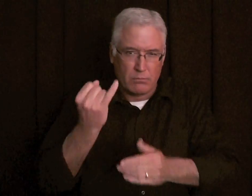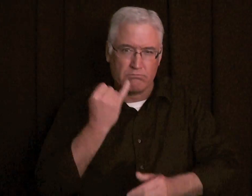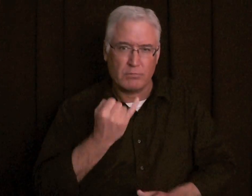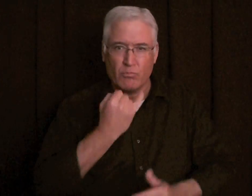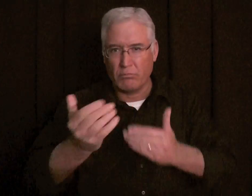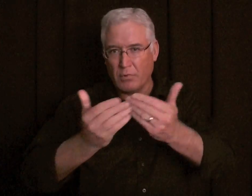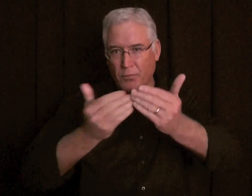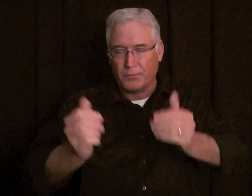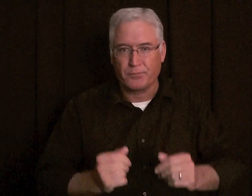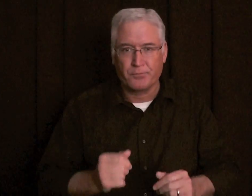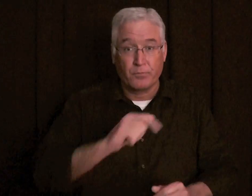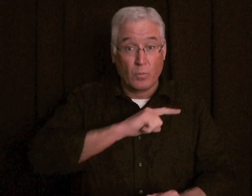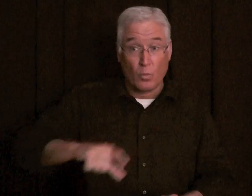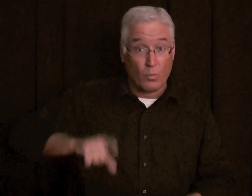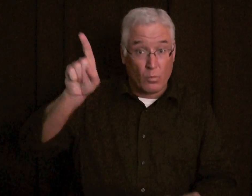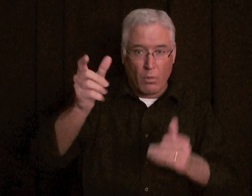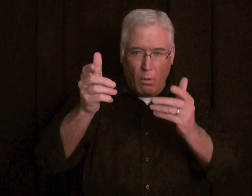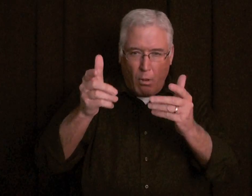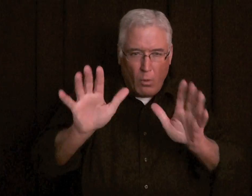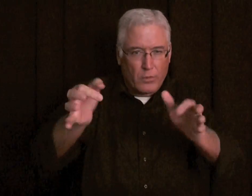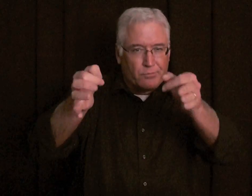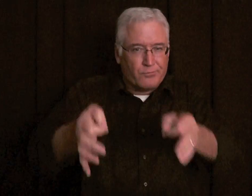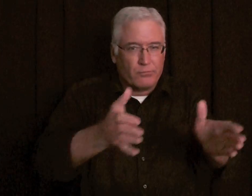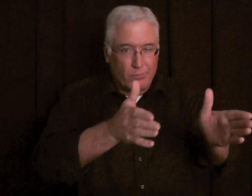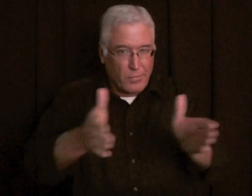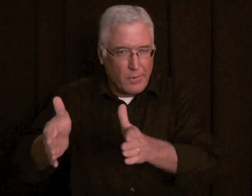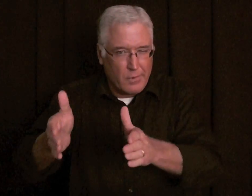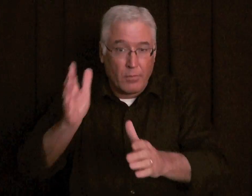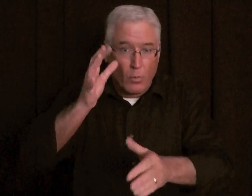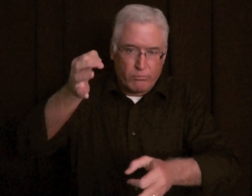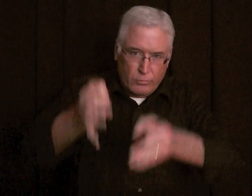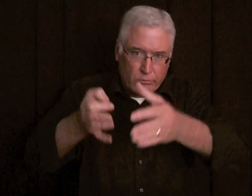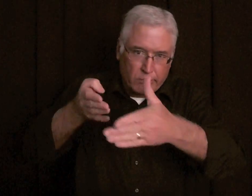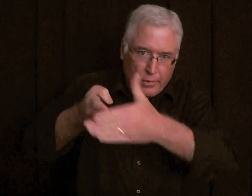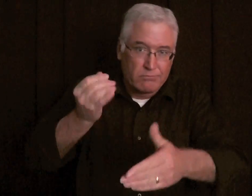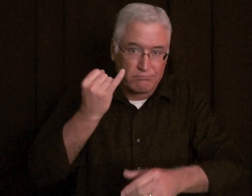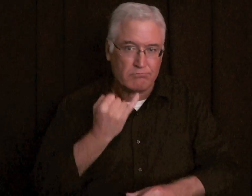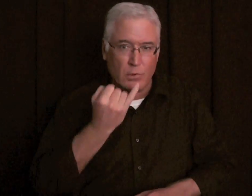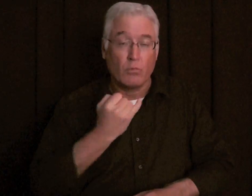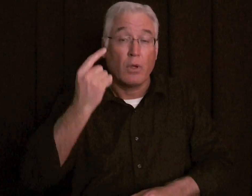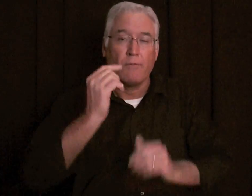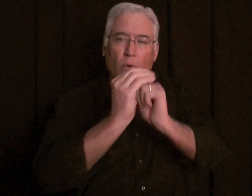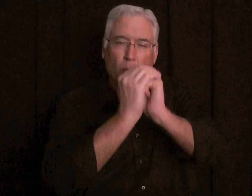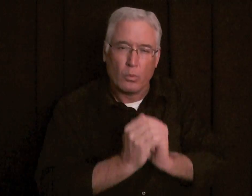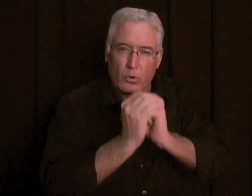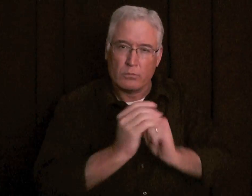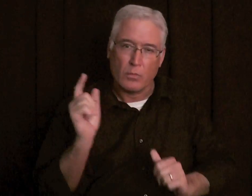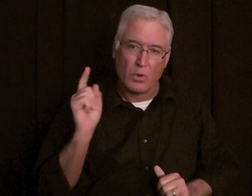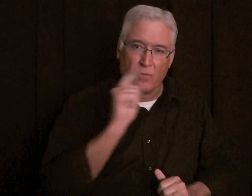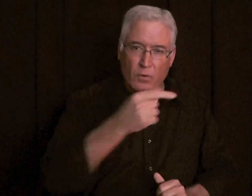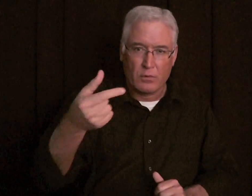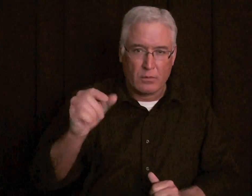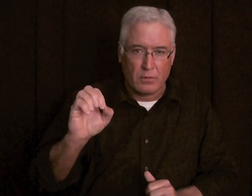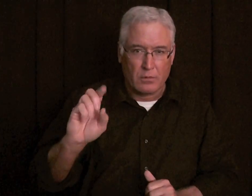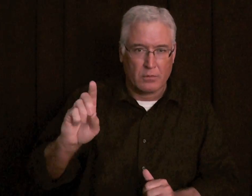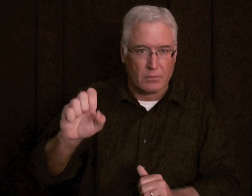Assyria couldn't help Israel anyway. The reason was because the Lord had already judged and already planned to go